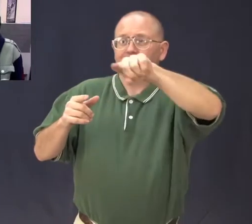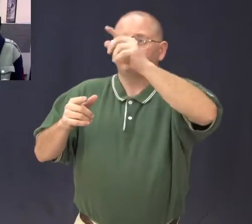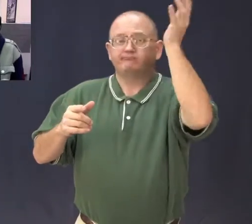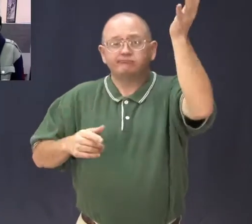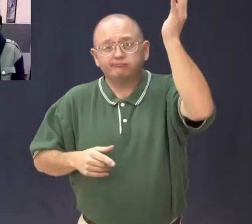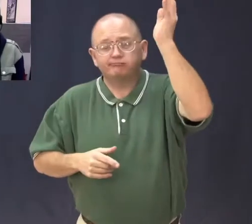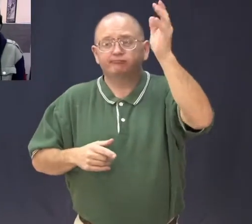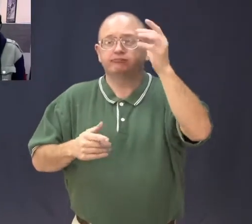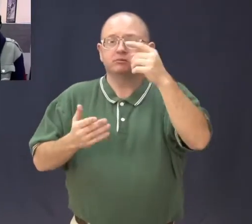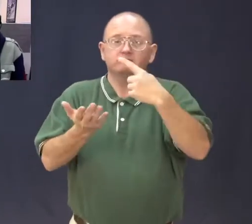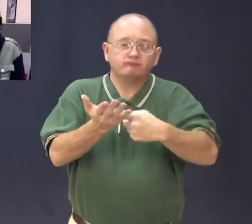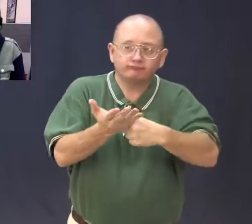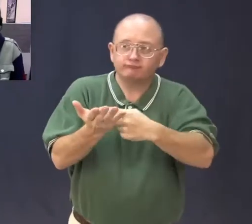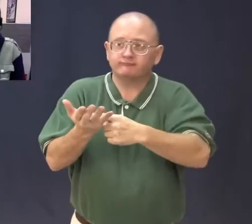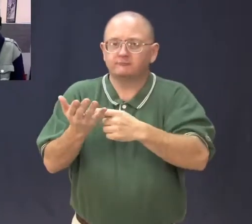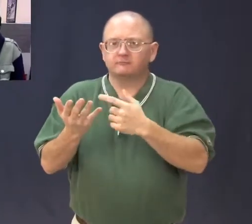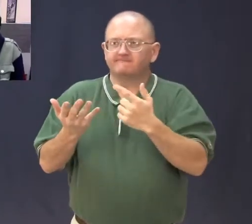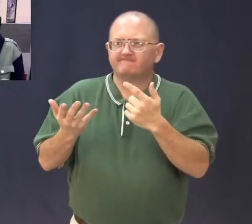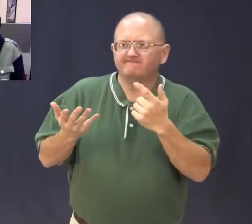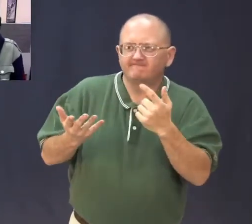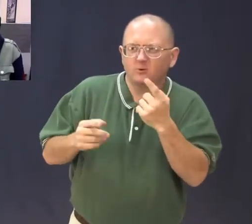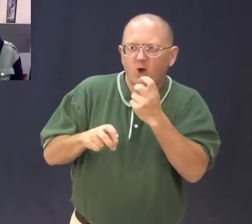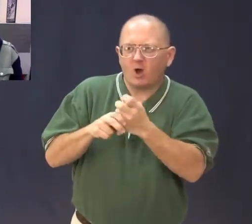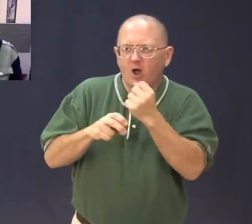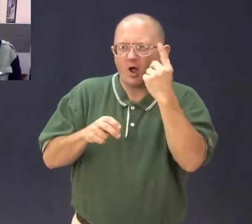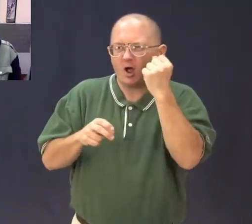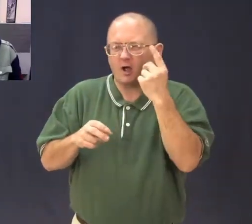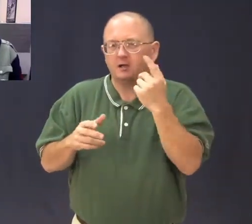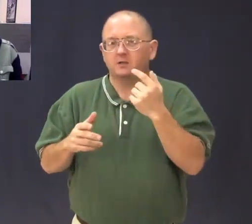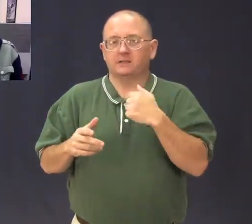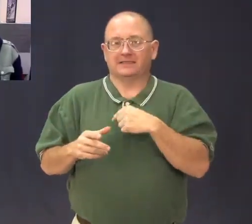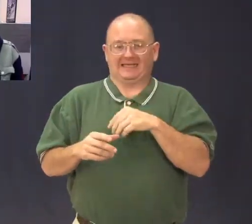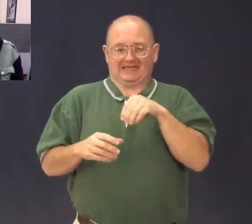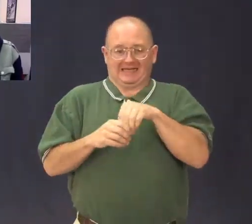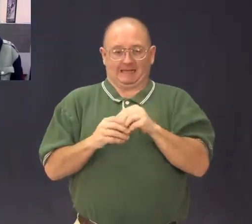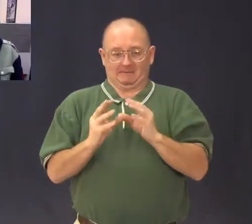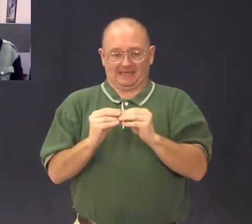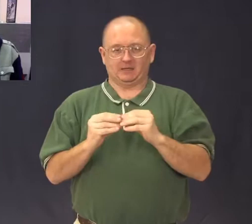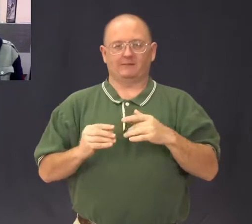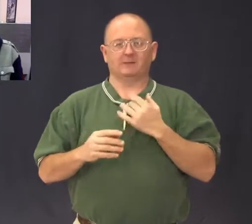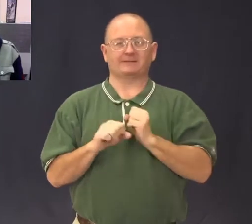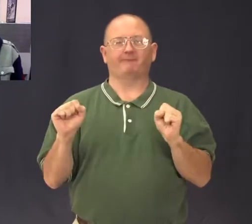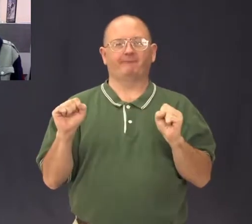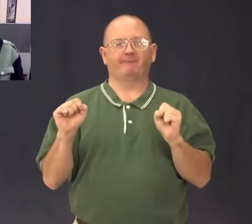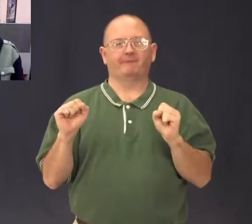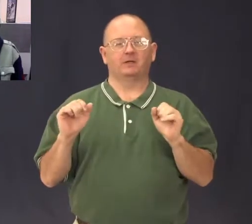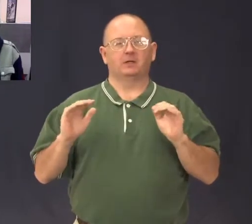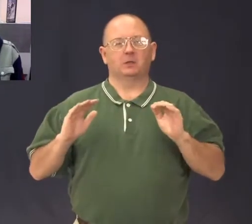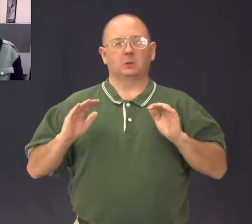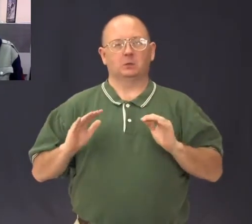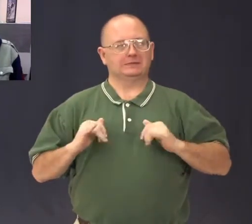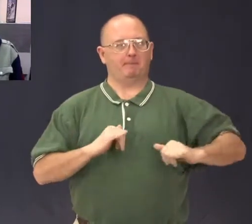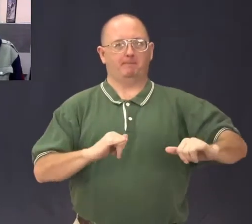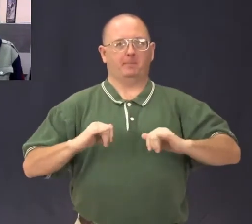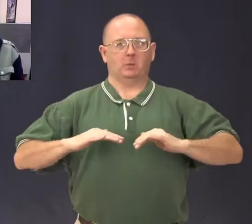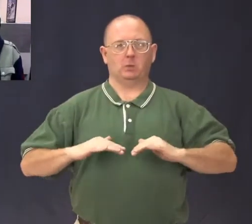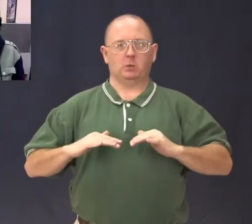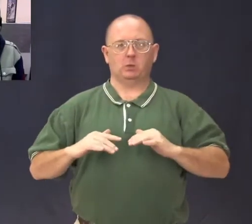sober. So I would go in, interpreter or not, and even though I couldn't understand the lecture, that was fine because it was a